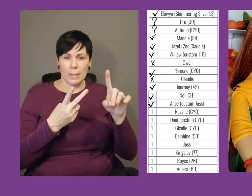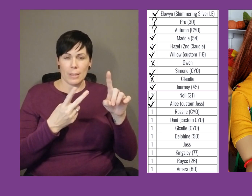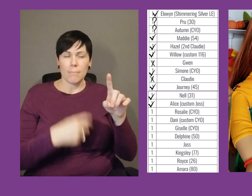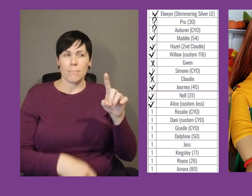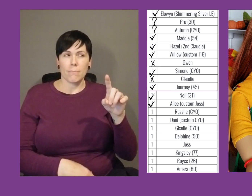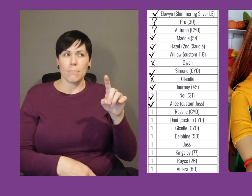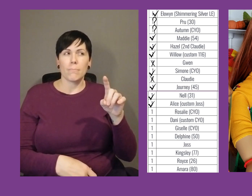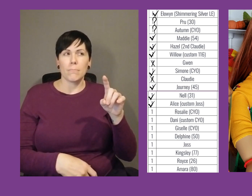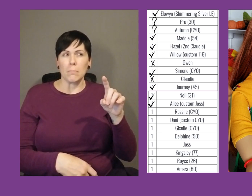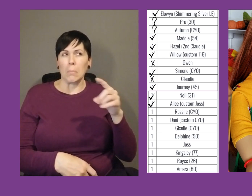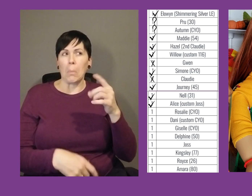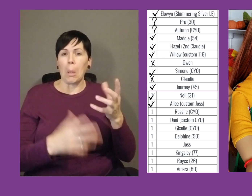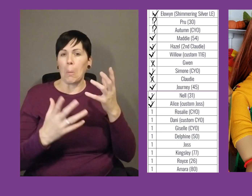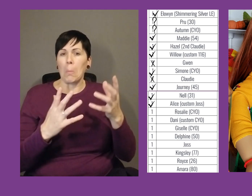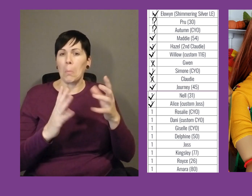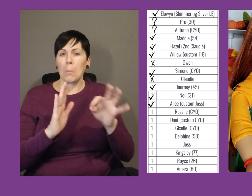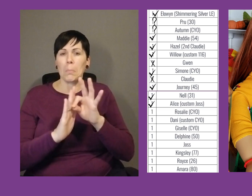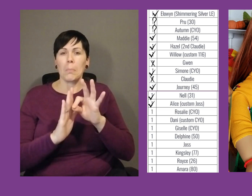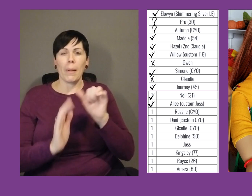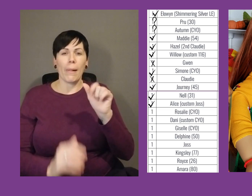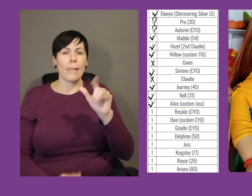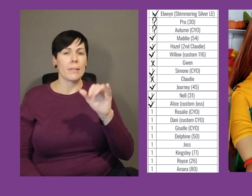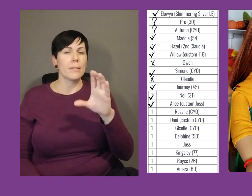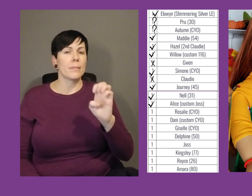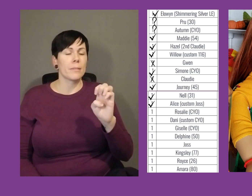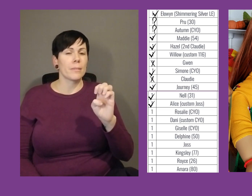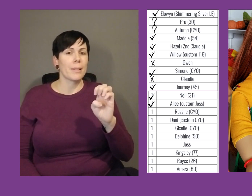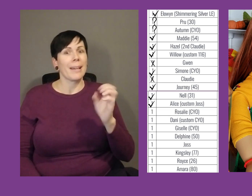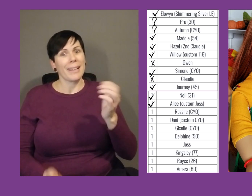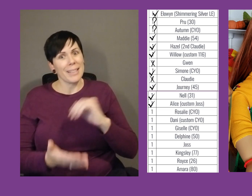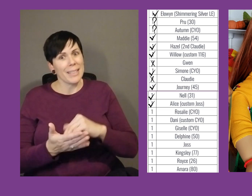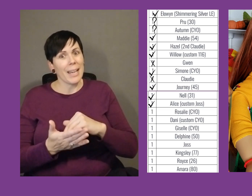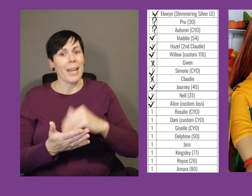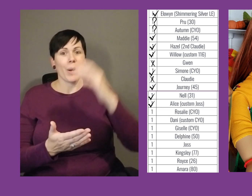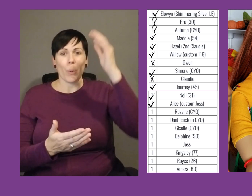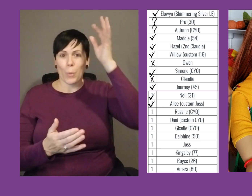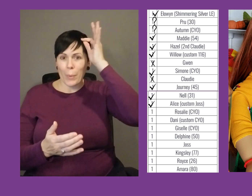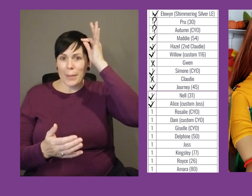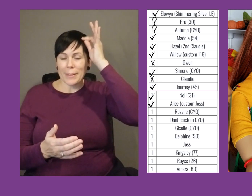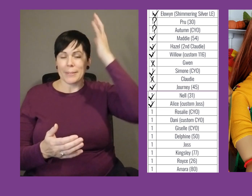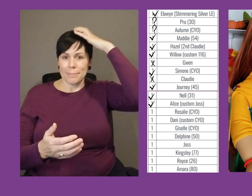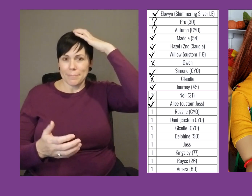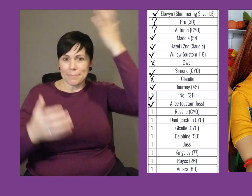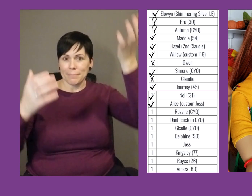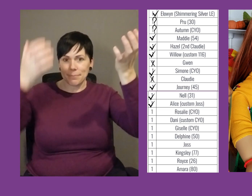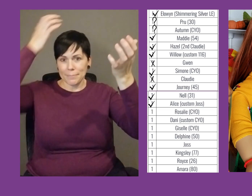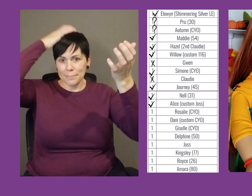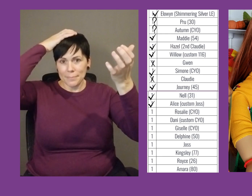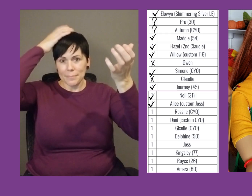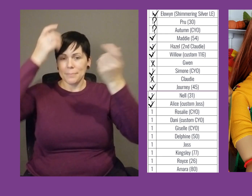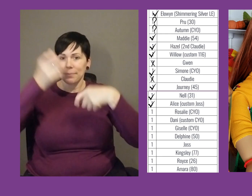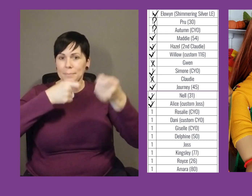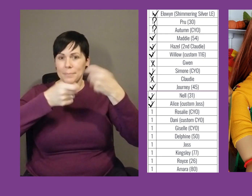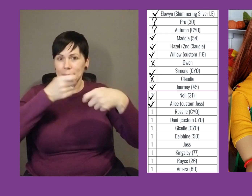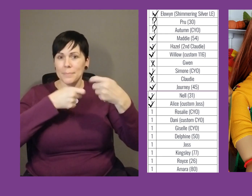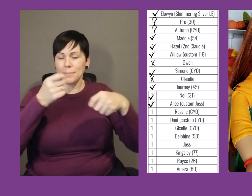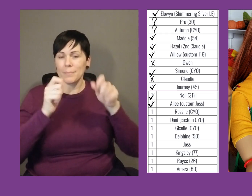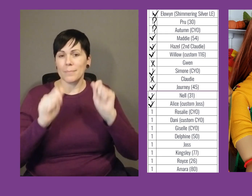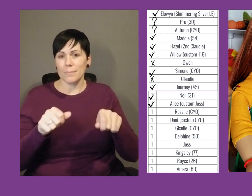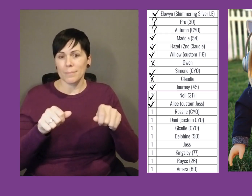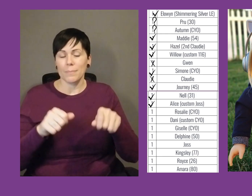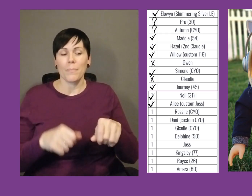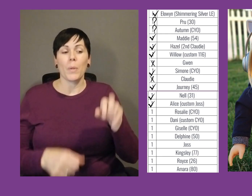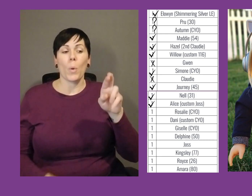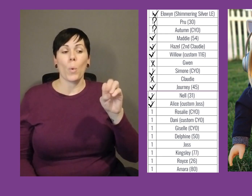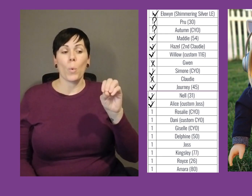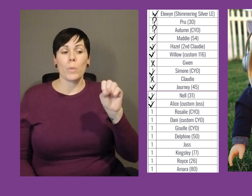I really like her. And again, her wig's not glued down, so that's nice. We would be able to get a lot of flexibility out of her.